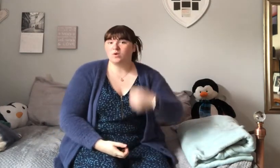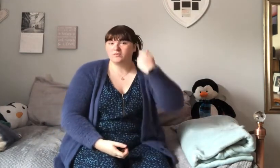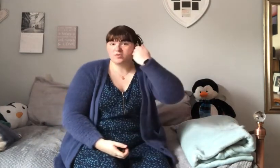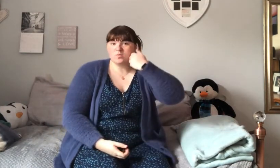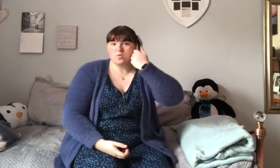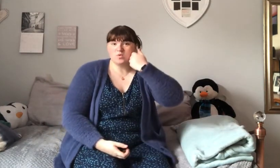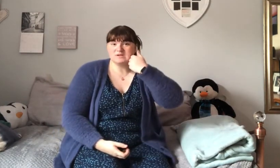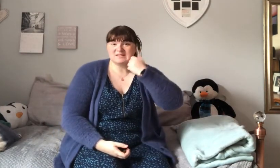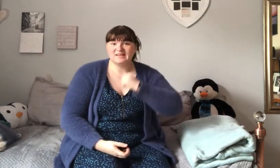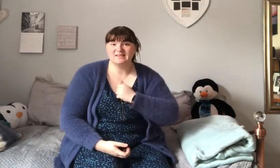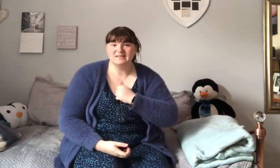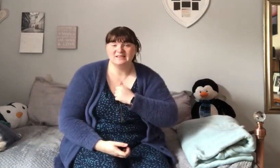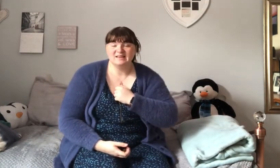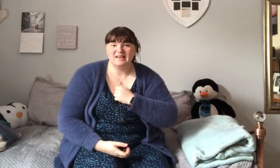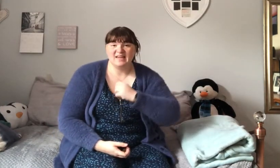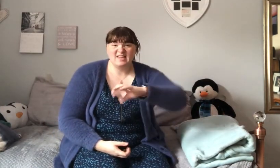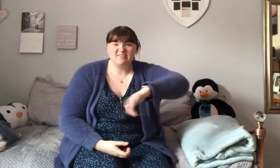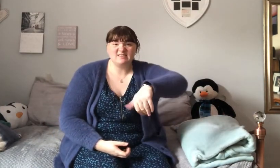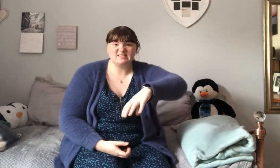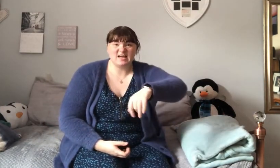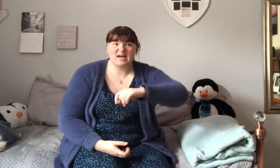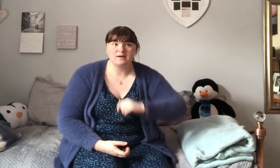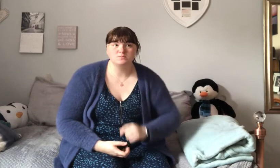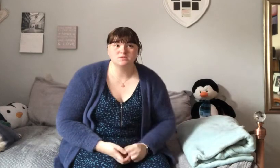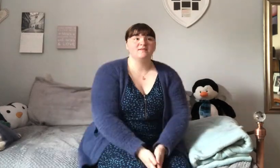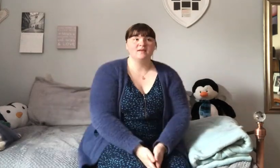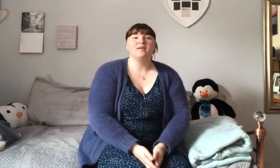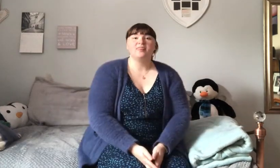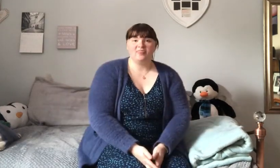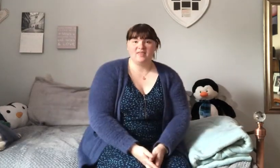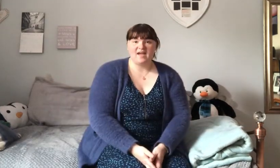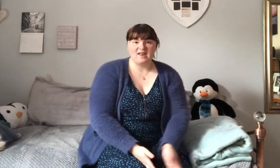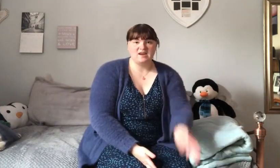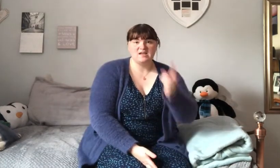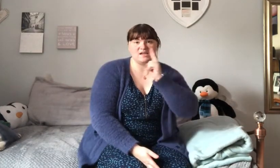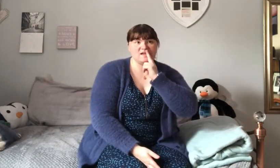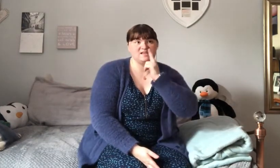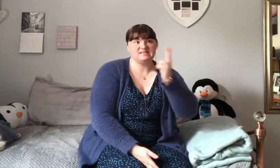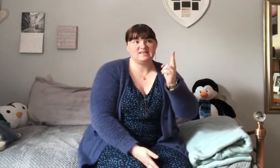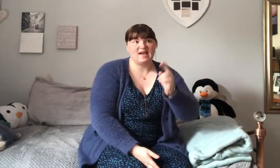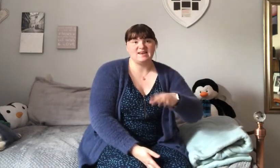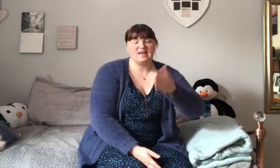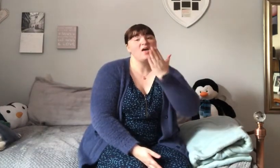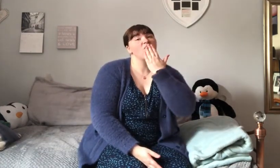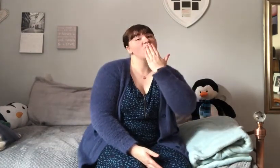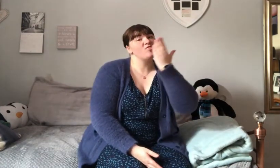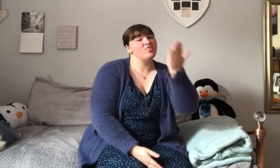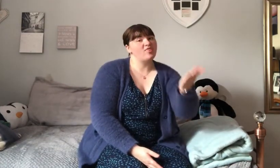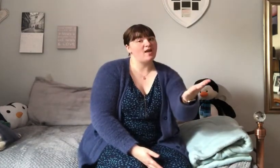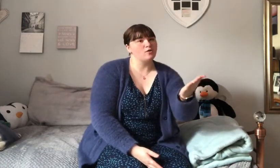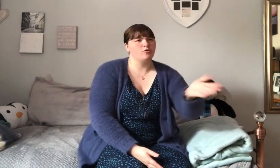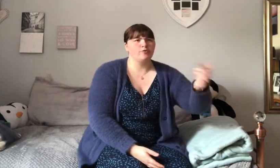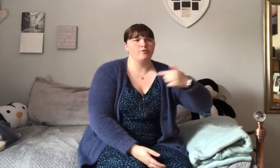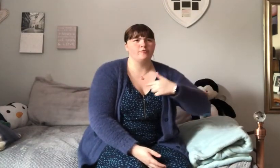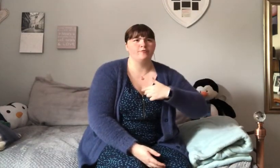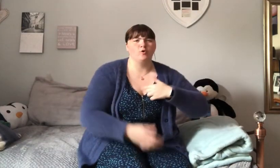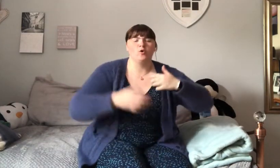the water in the taps. Then he said, "Thank you for